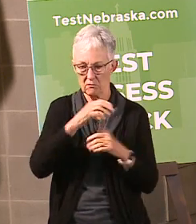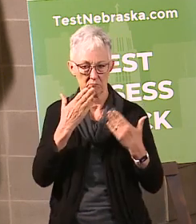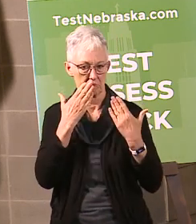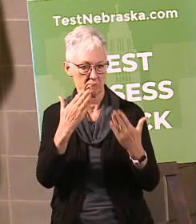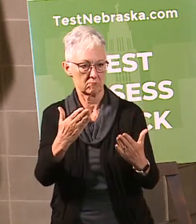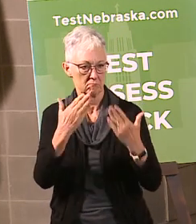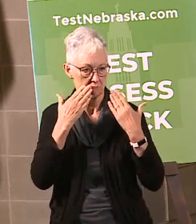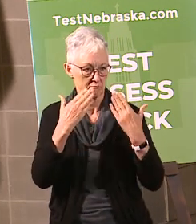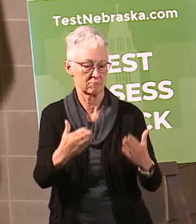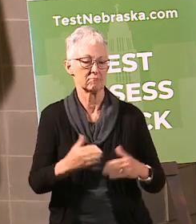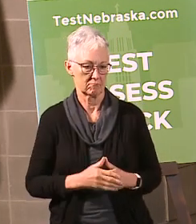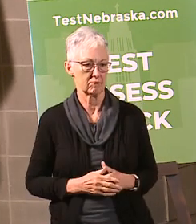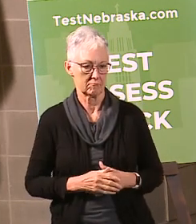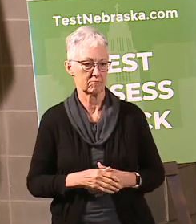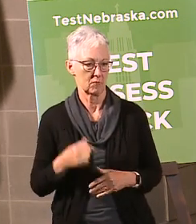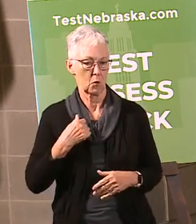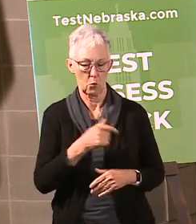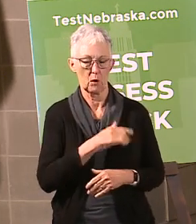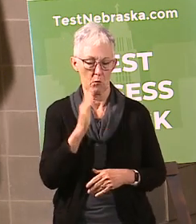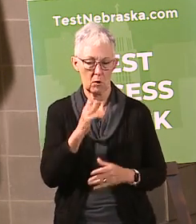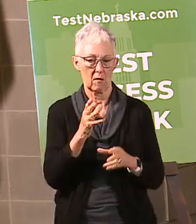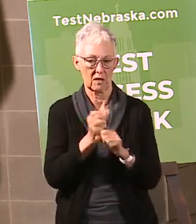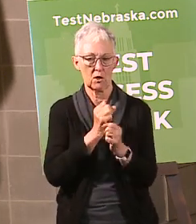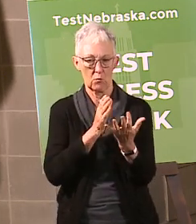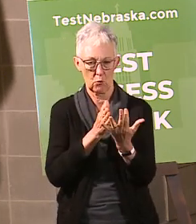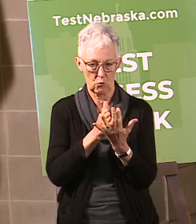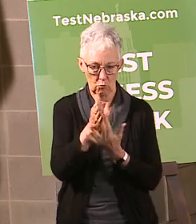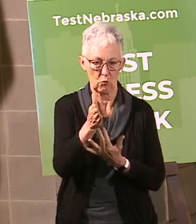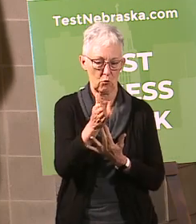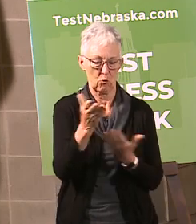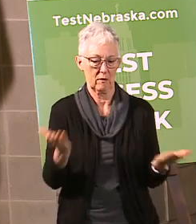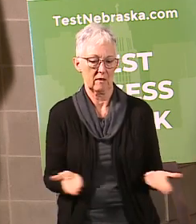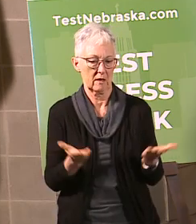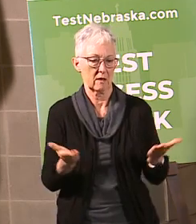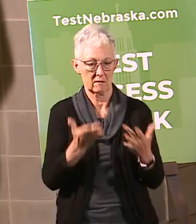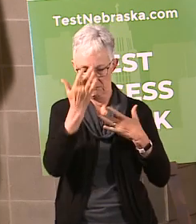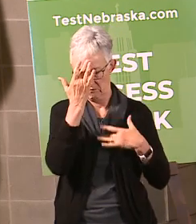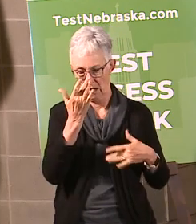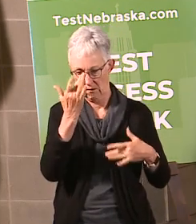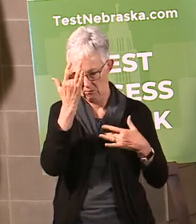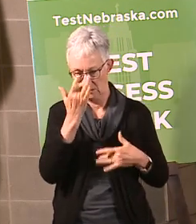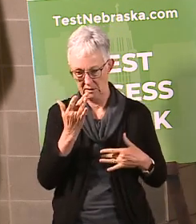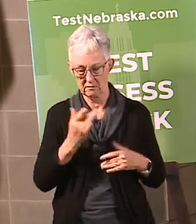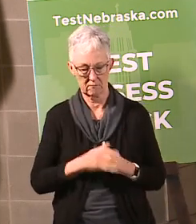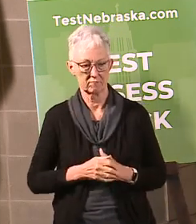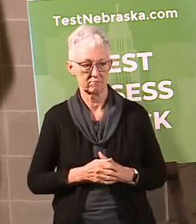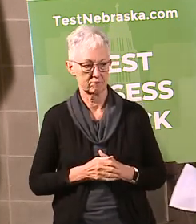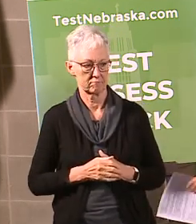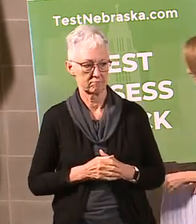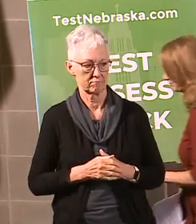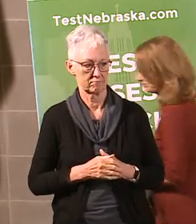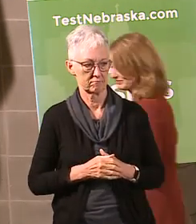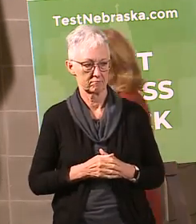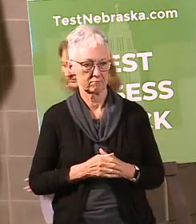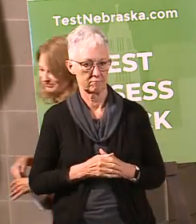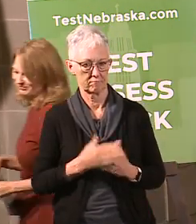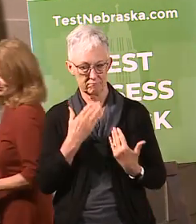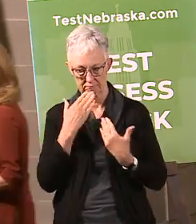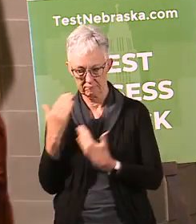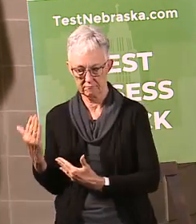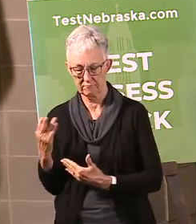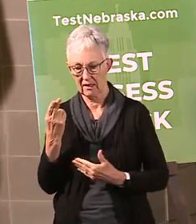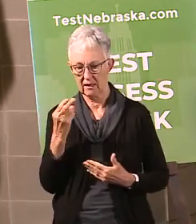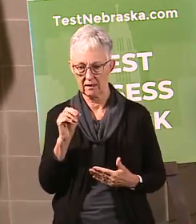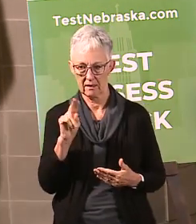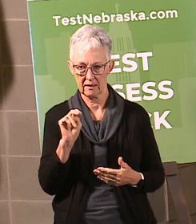this together, and we really are going to come out better. So thanks. All right. Thank you, honey.